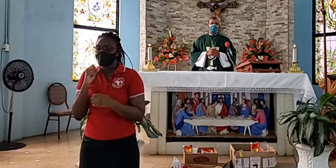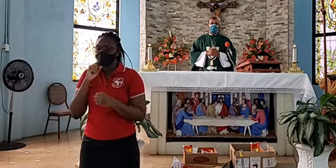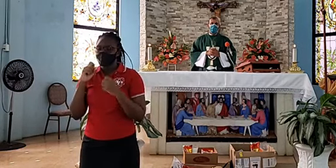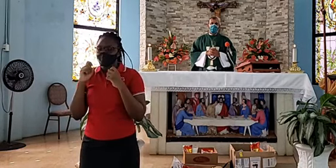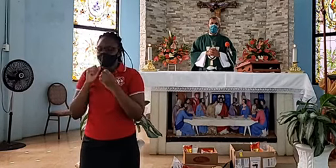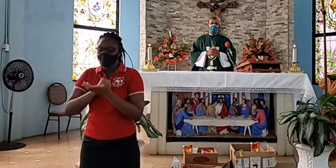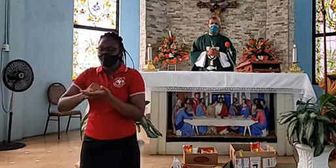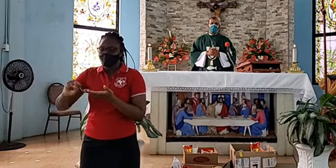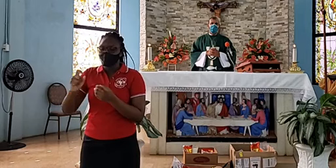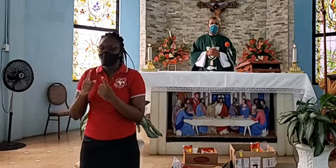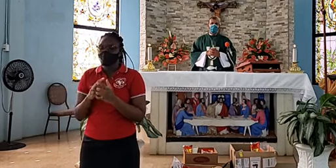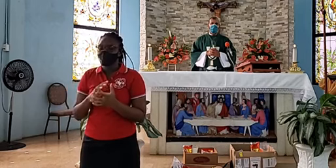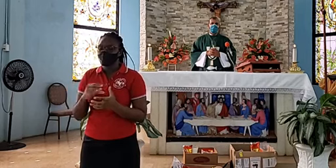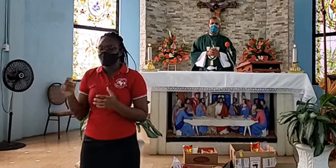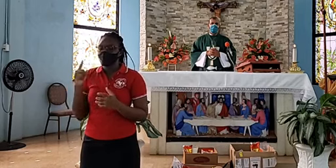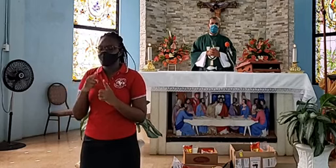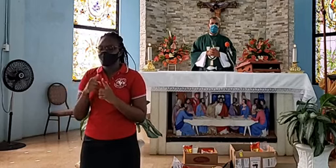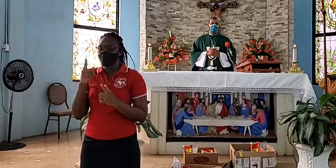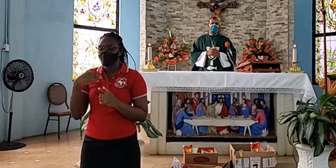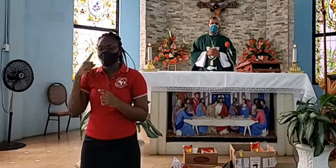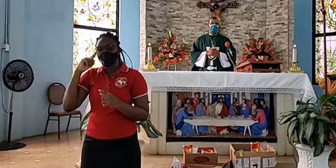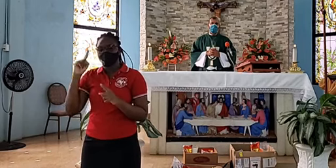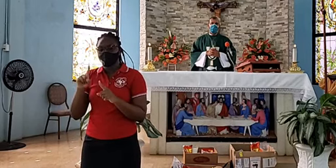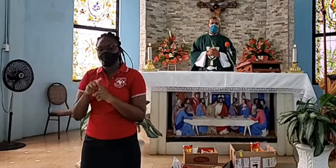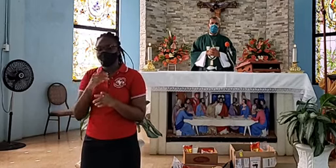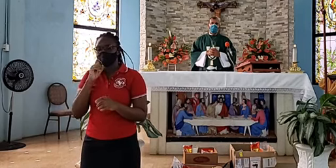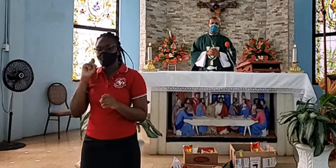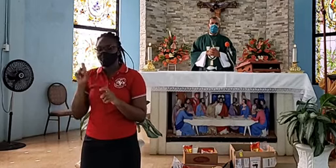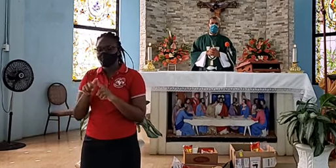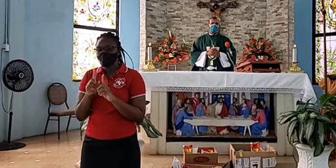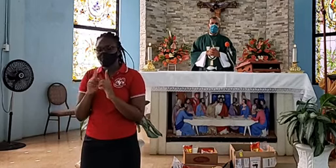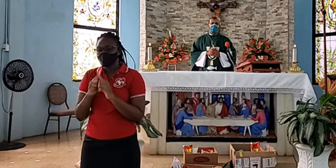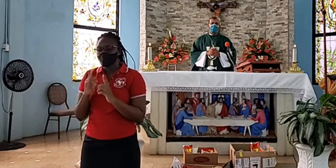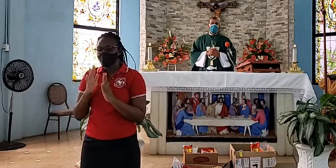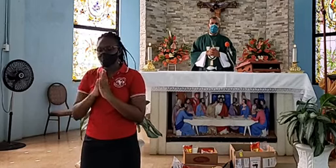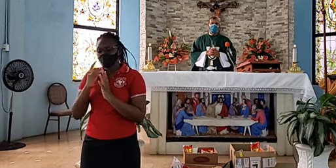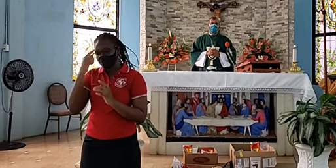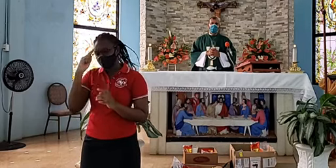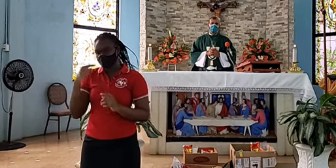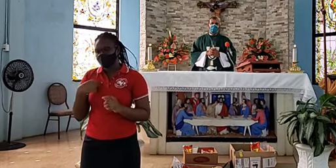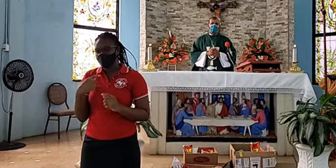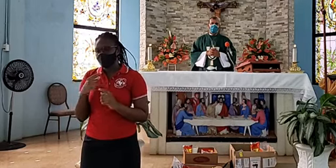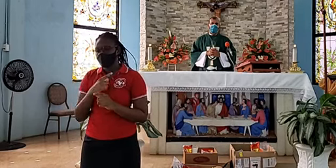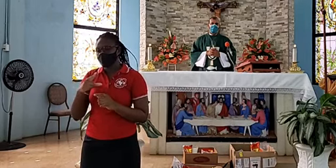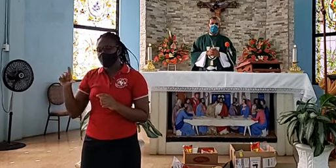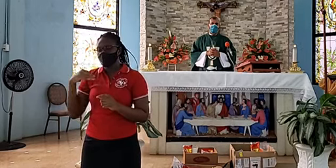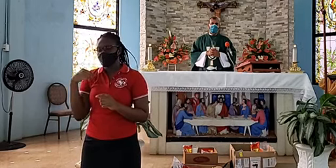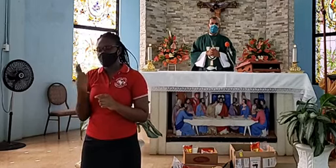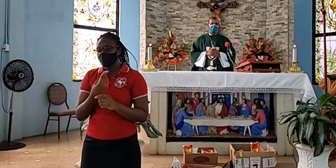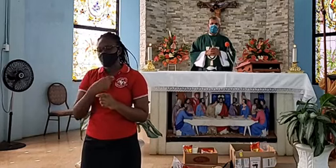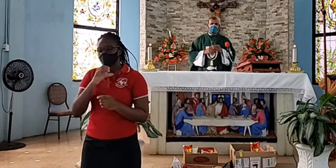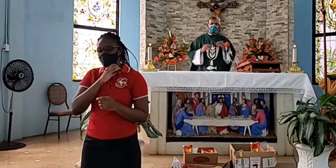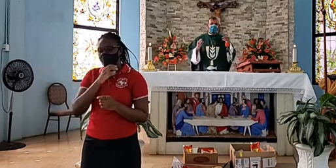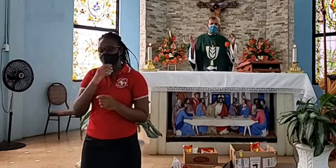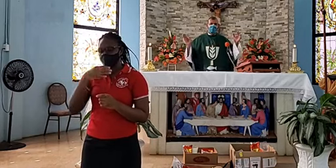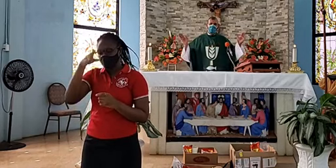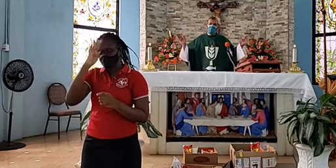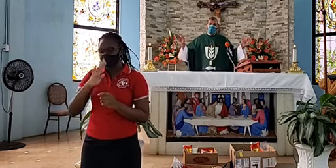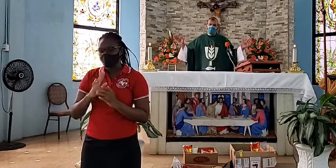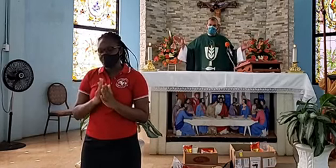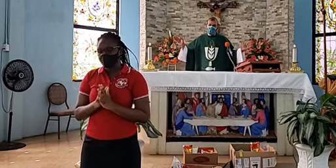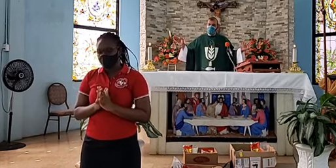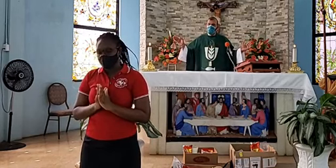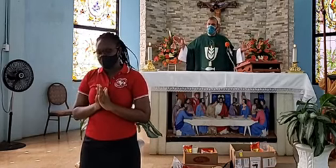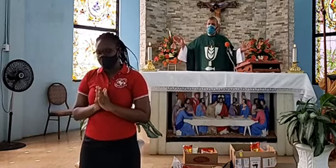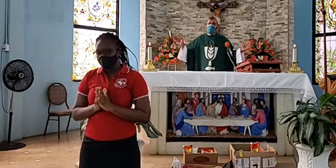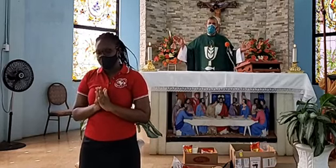saints, and to you, my brothers and sisters, to pray for me to the Lord our God. May